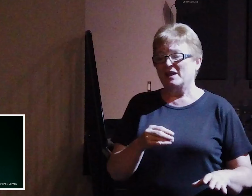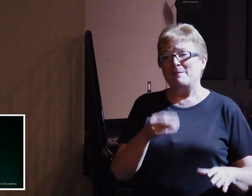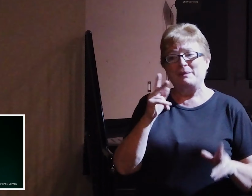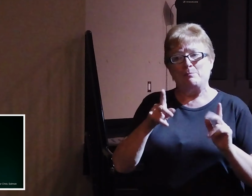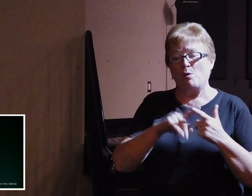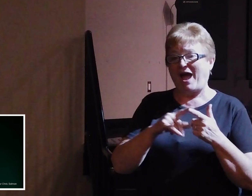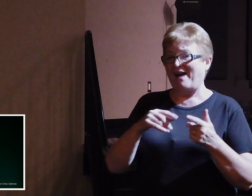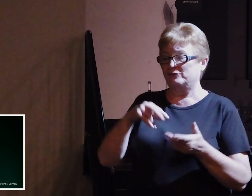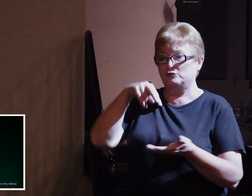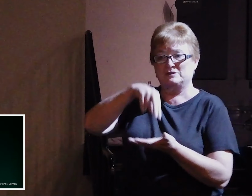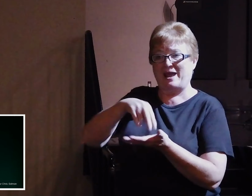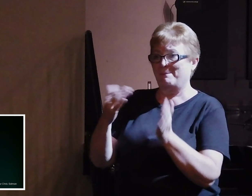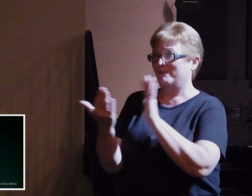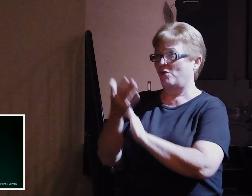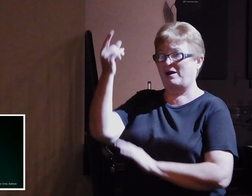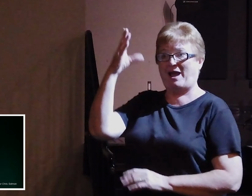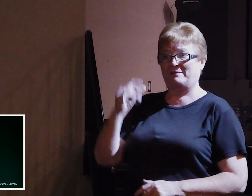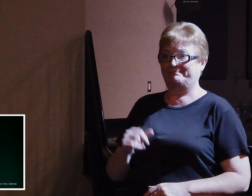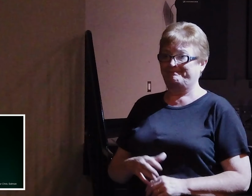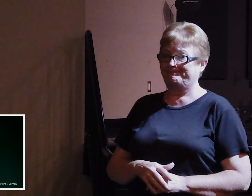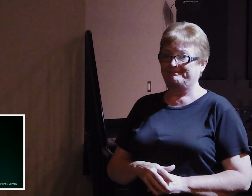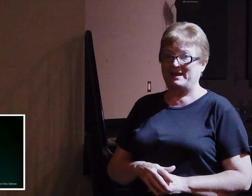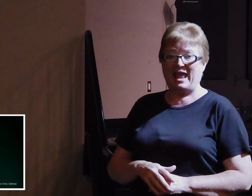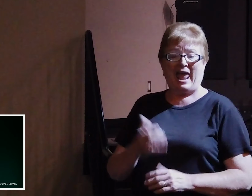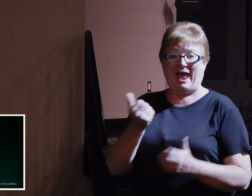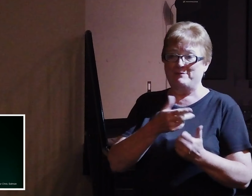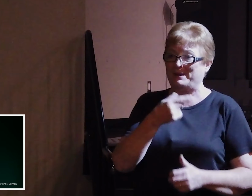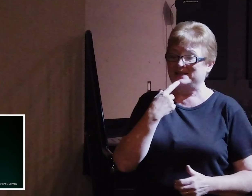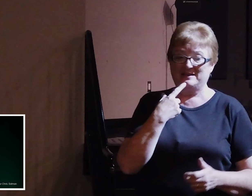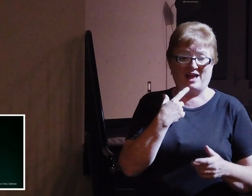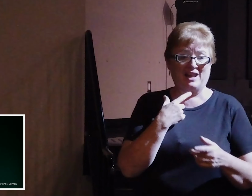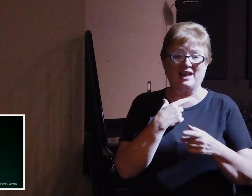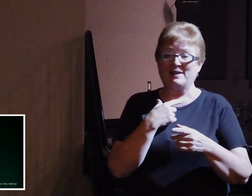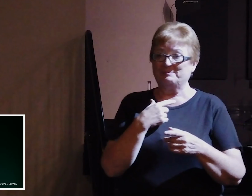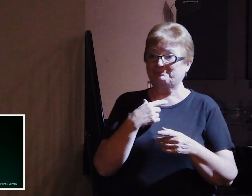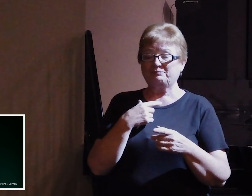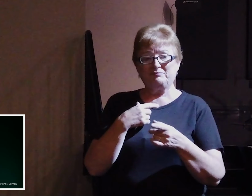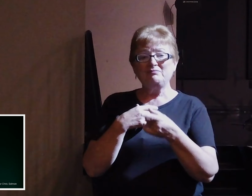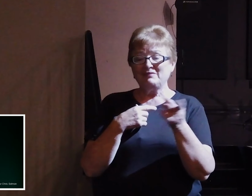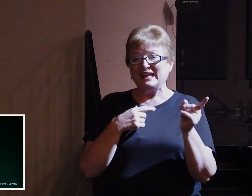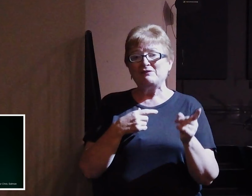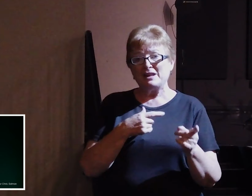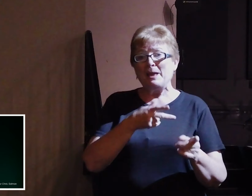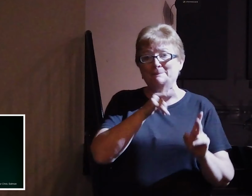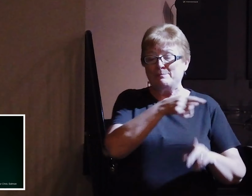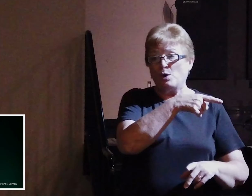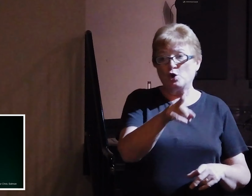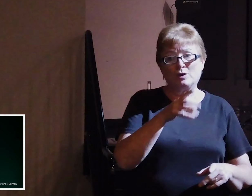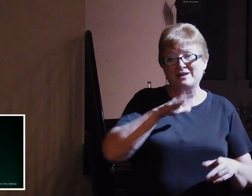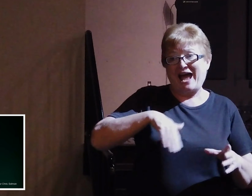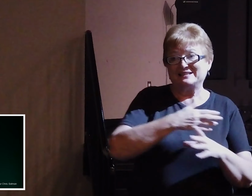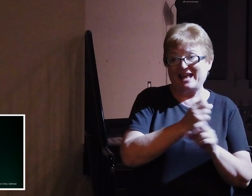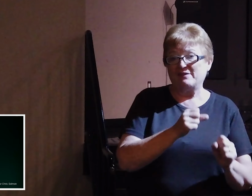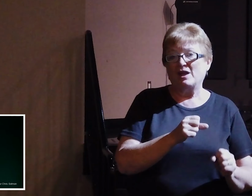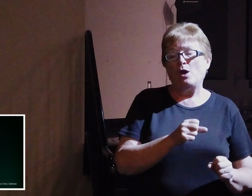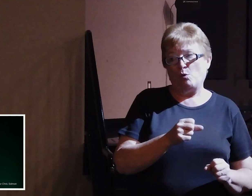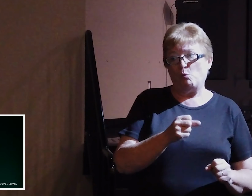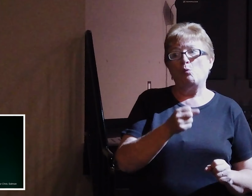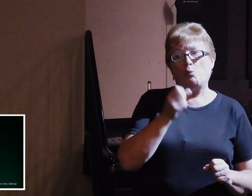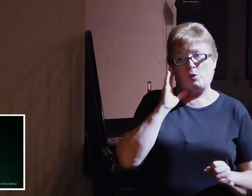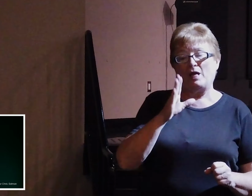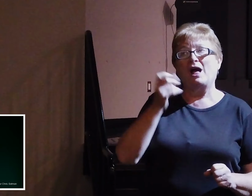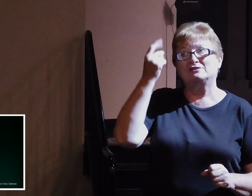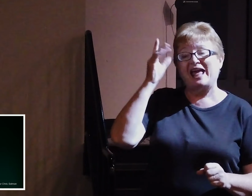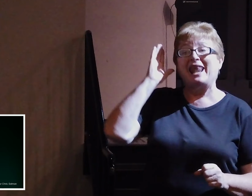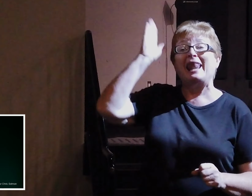will have to admit you did the right thing in those good actions you did. And that's going to bring glory to God. So they might not understand it right now. They might